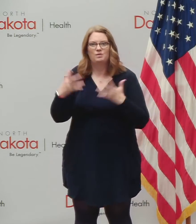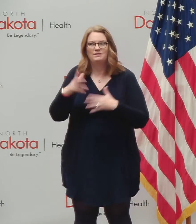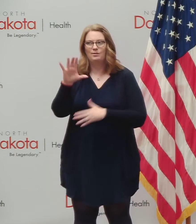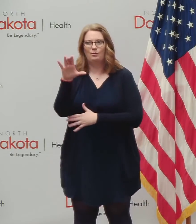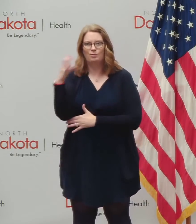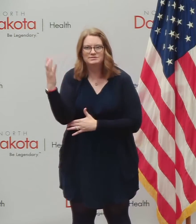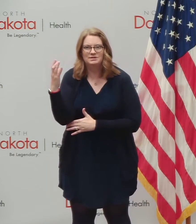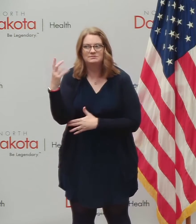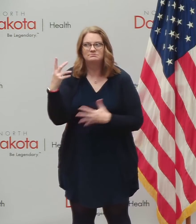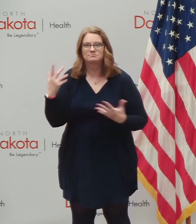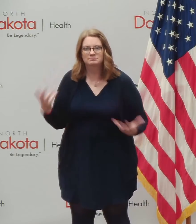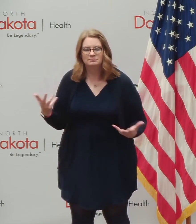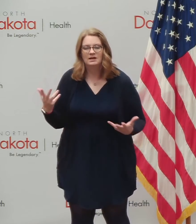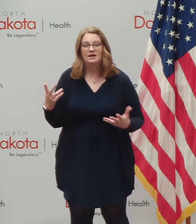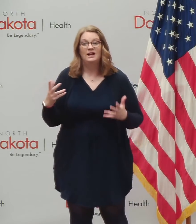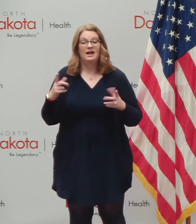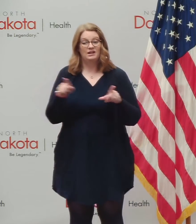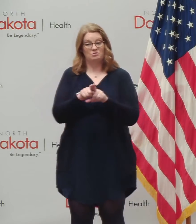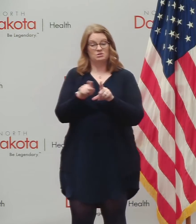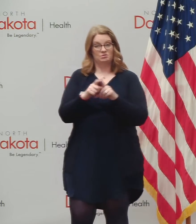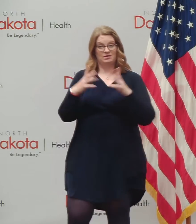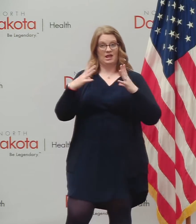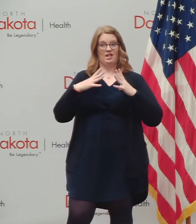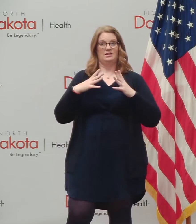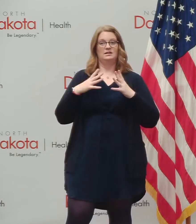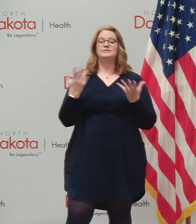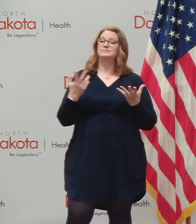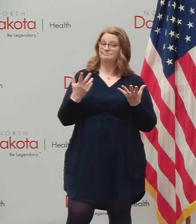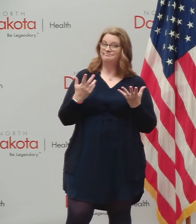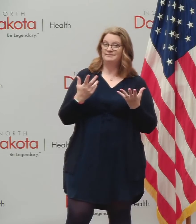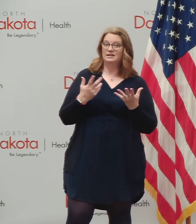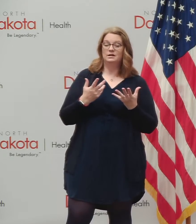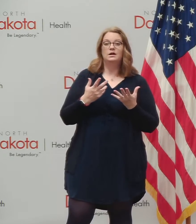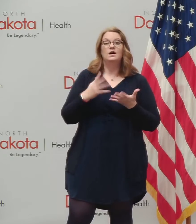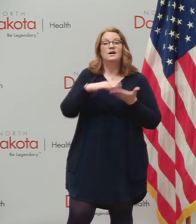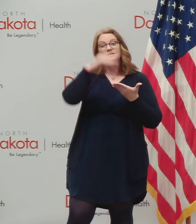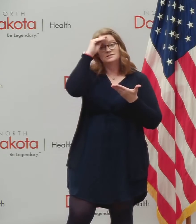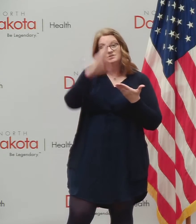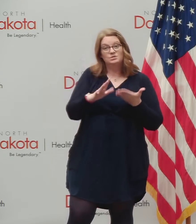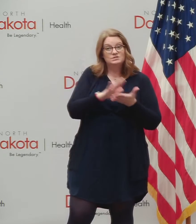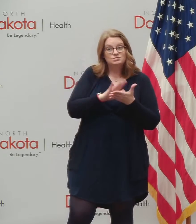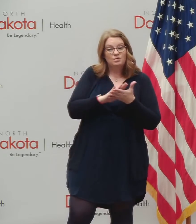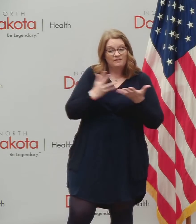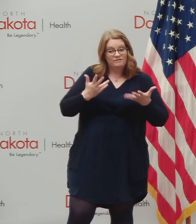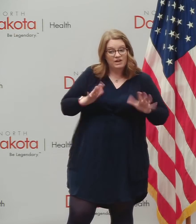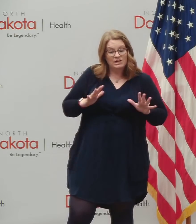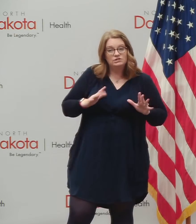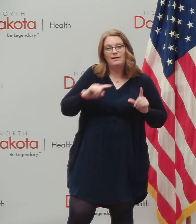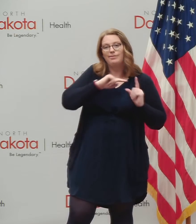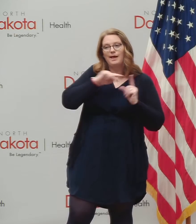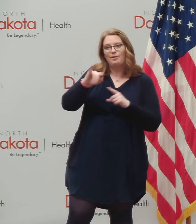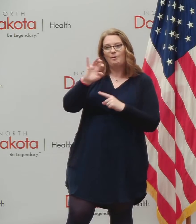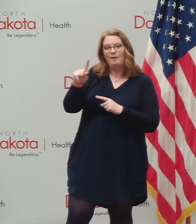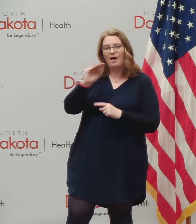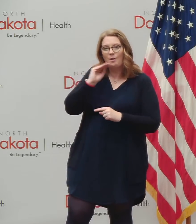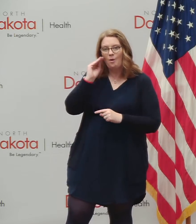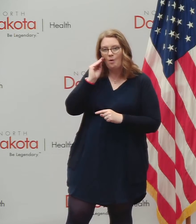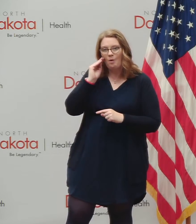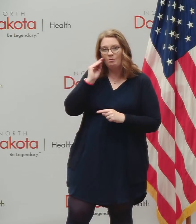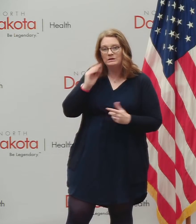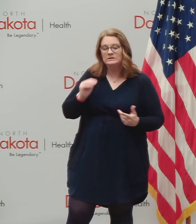also, of course, with the holidays, you end up with some student travel, perhaps coming back home again. So we've got a